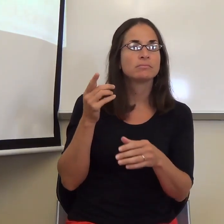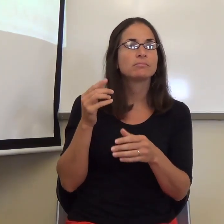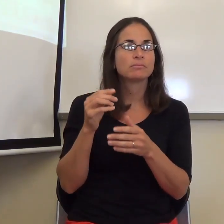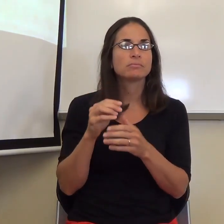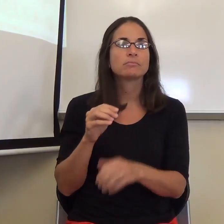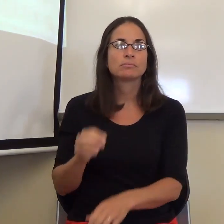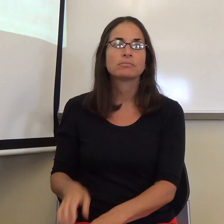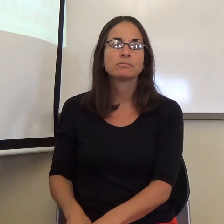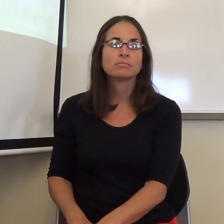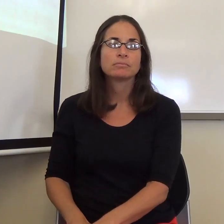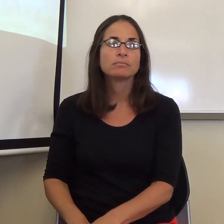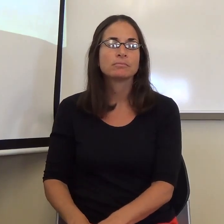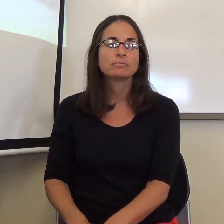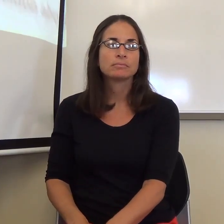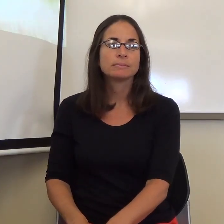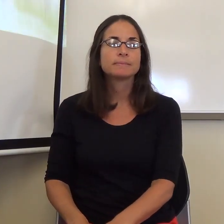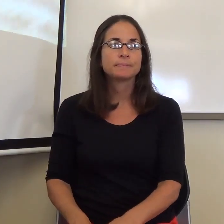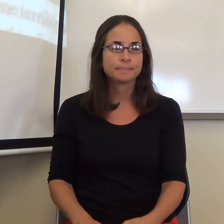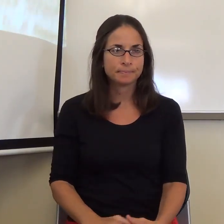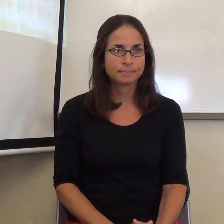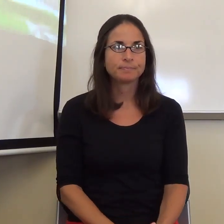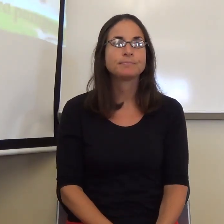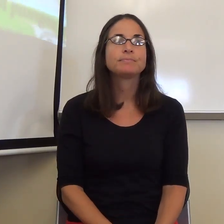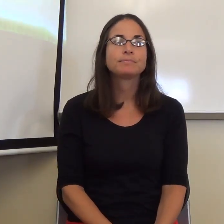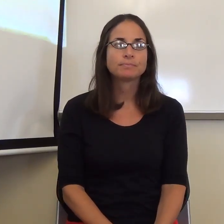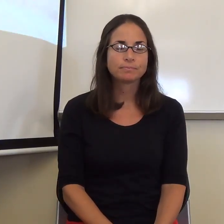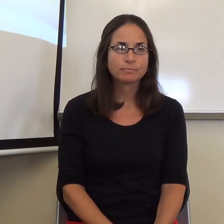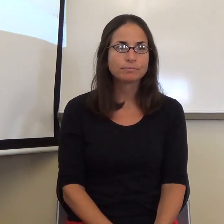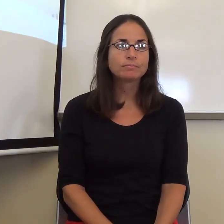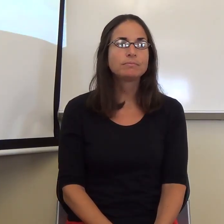okay? So here's what we just did without looking at our list.